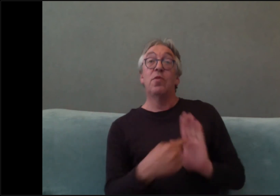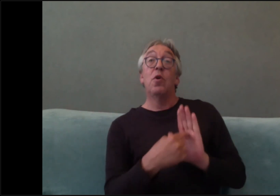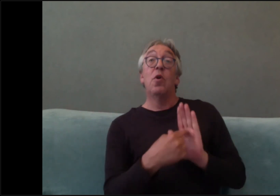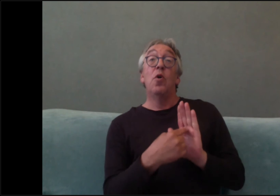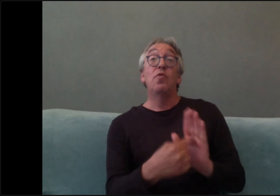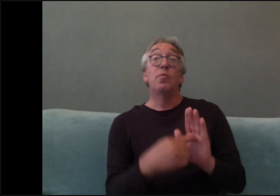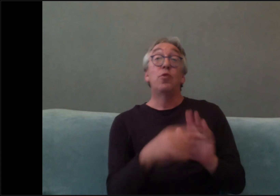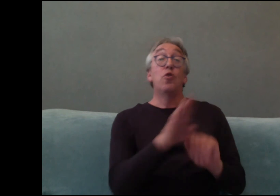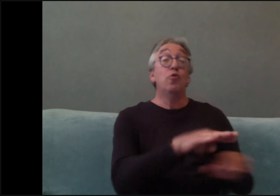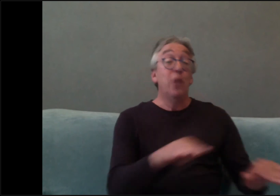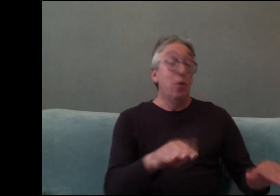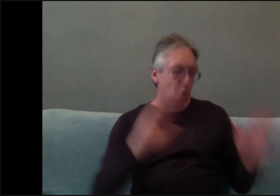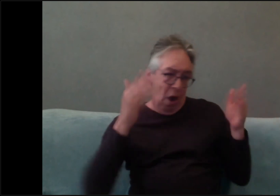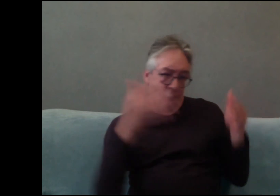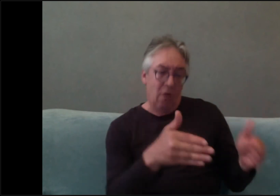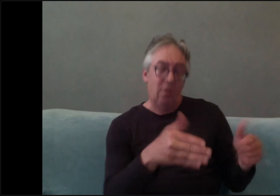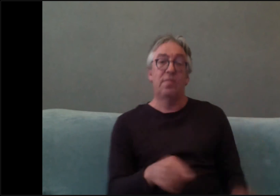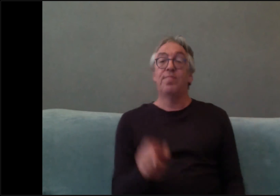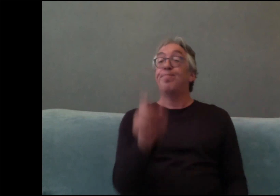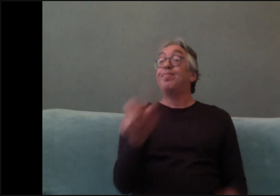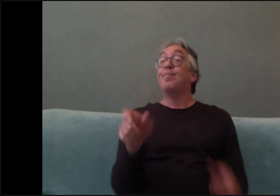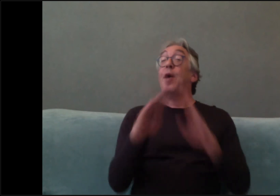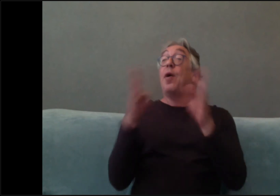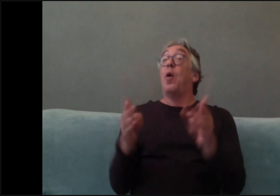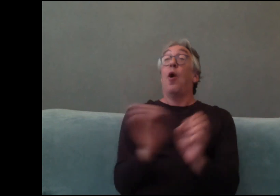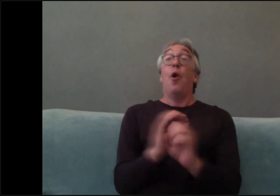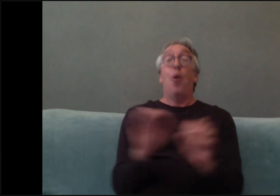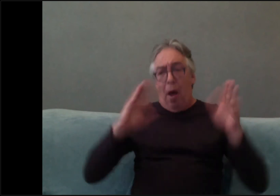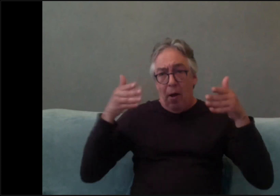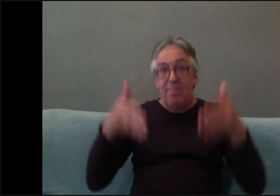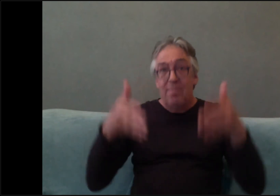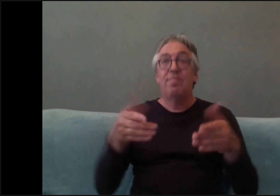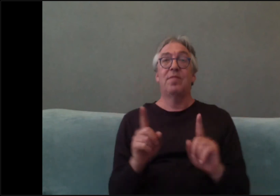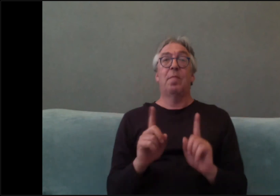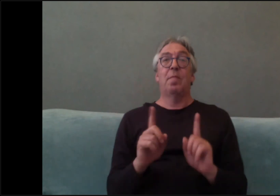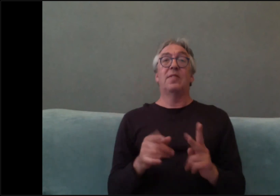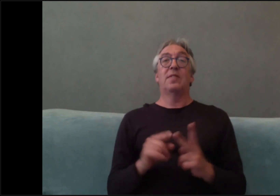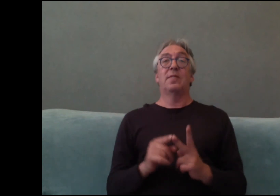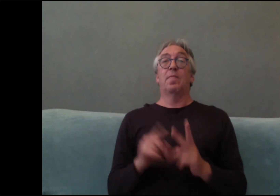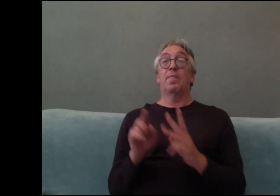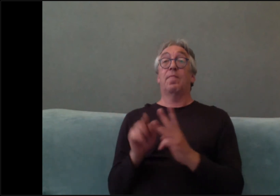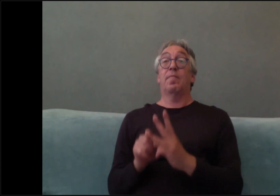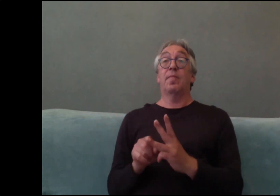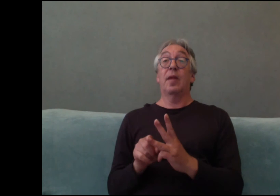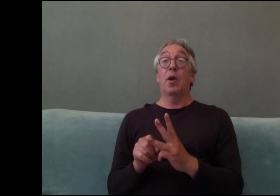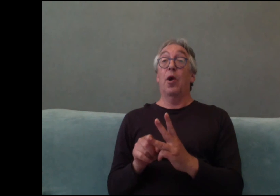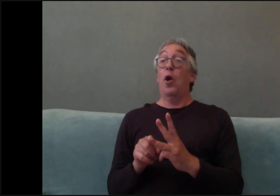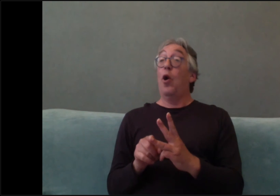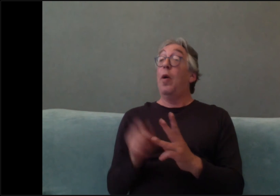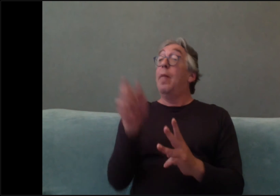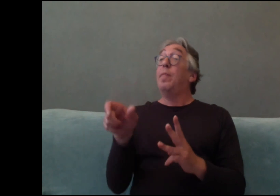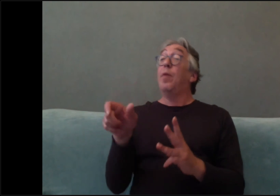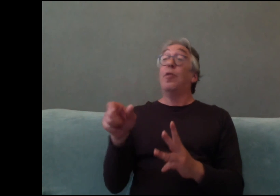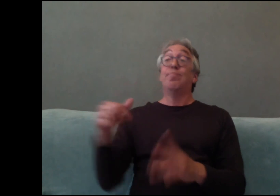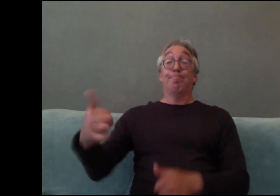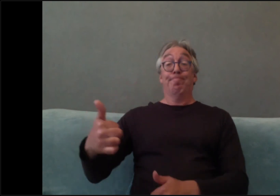to social protection for workers and self-employed from last year, and on child guarantee, which